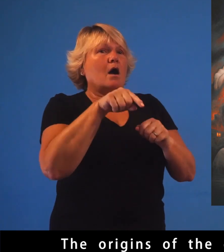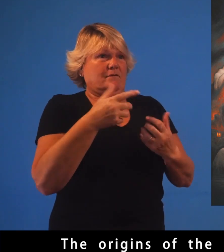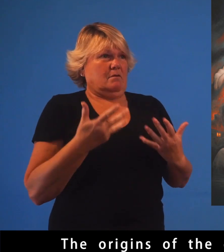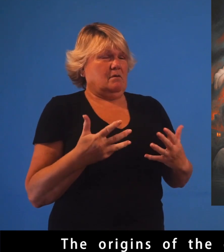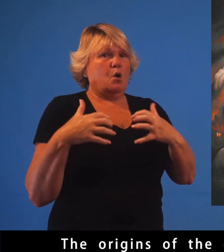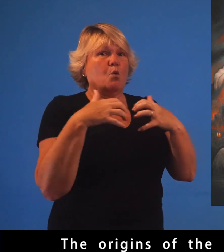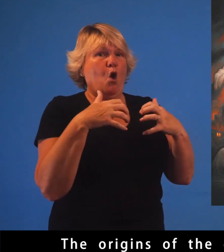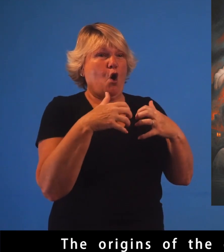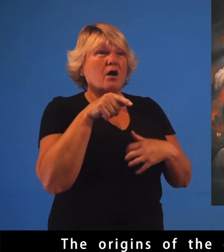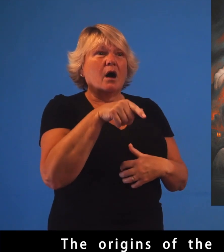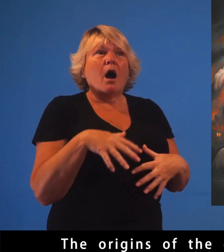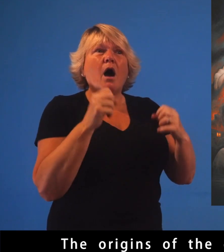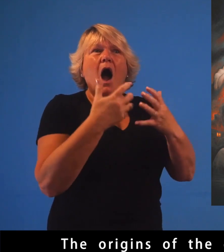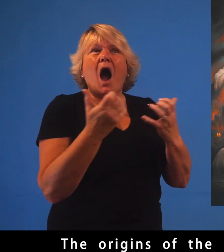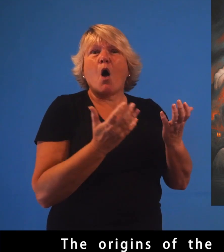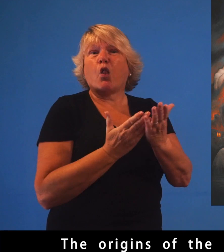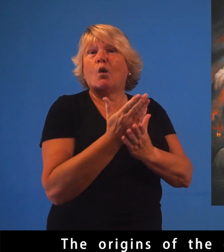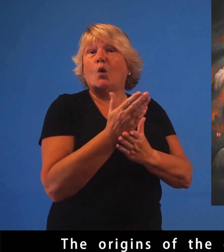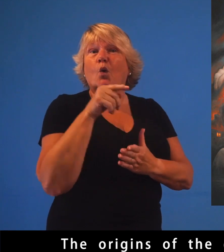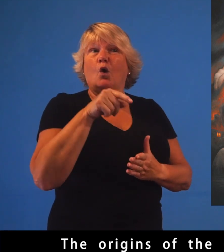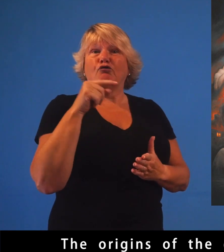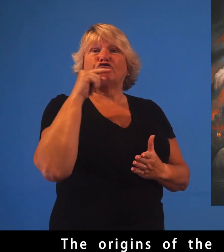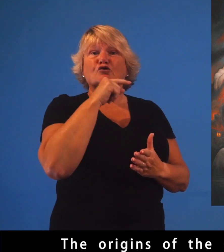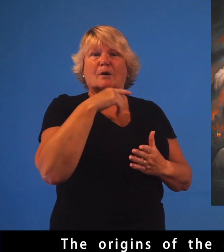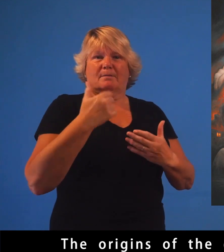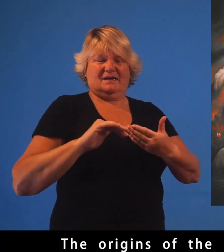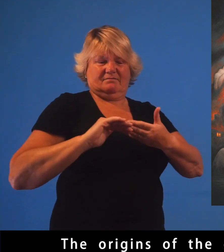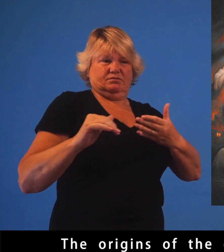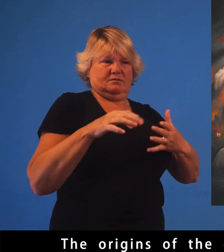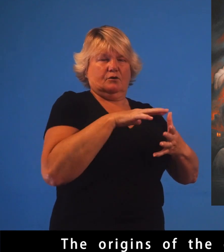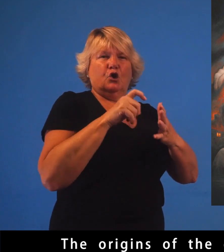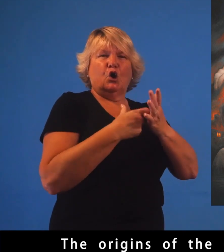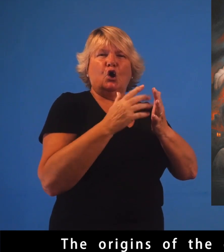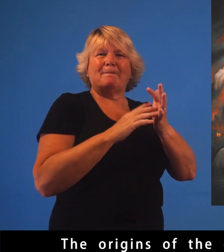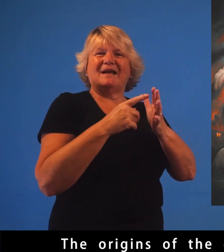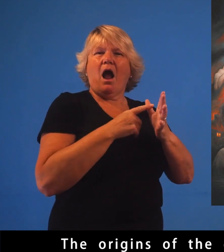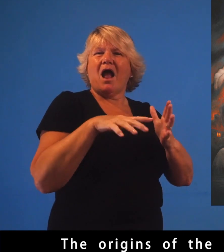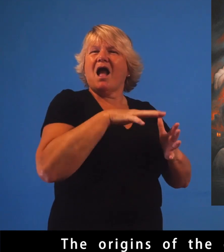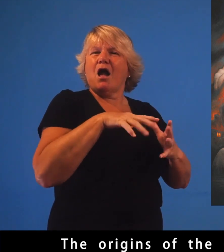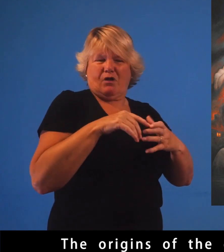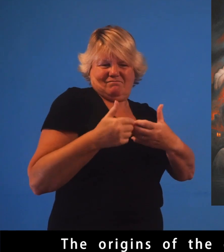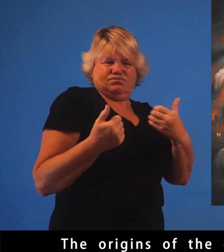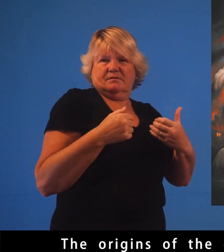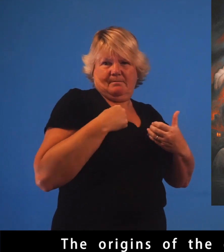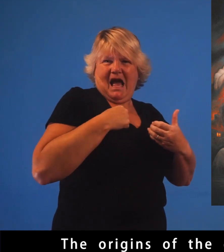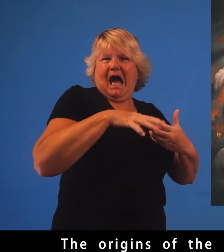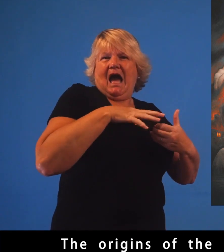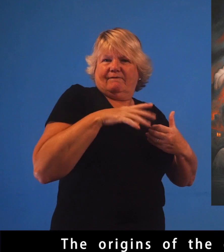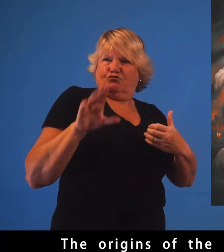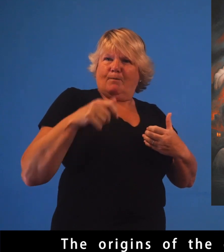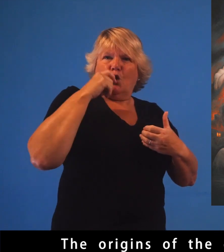The origins of the current war began when Russia annexed Crimea from Ukraine in 2014.